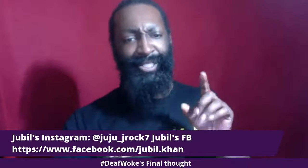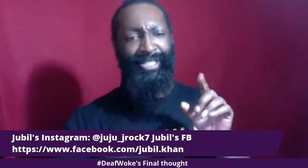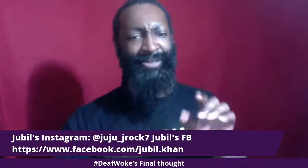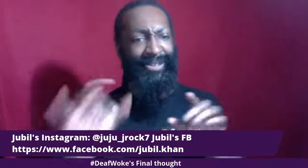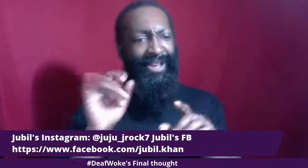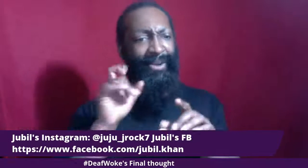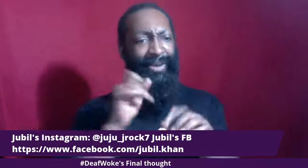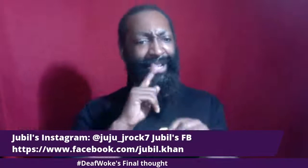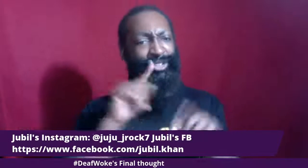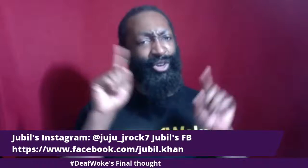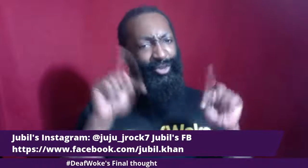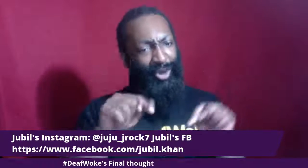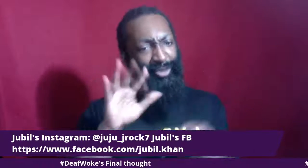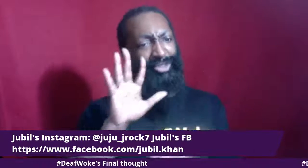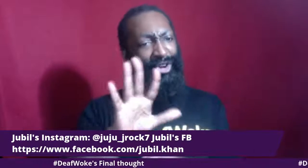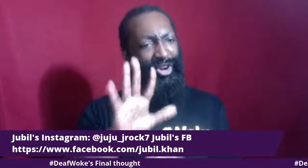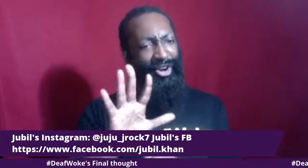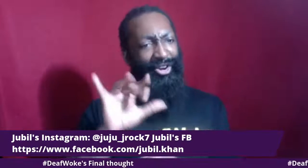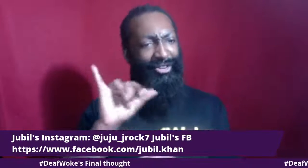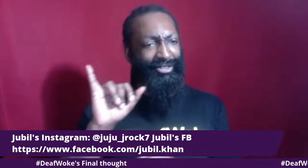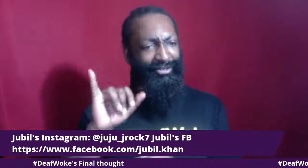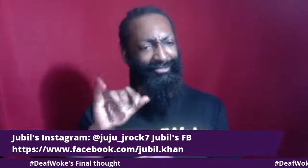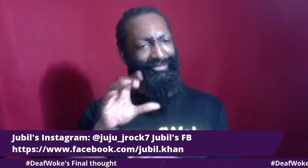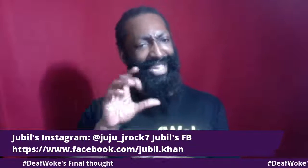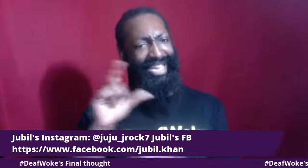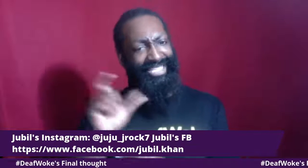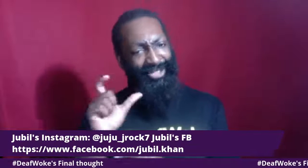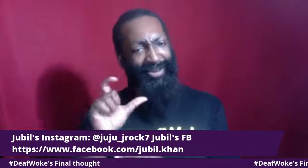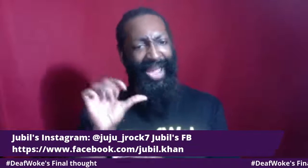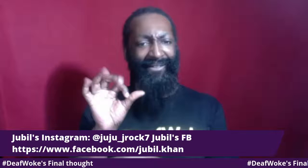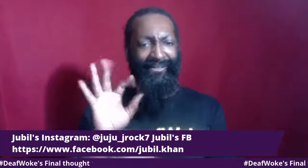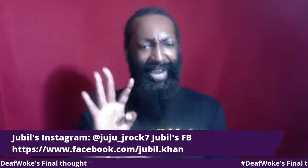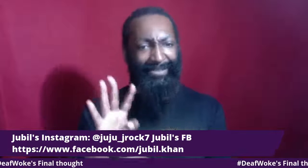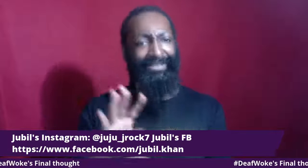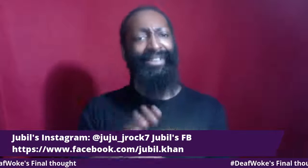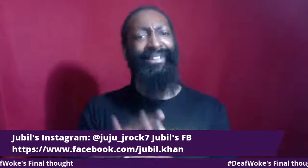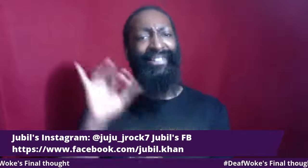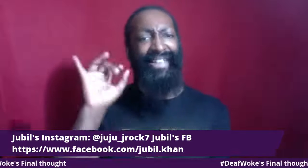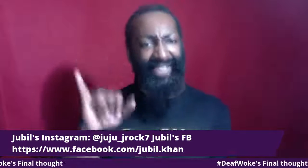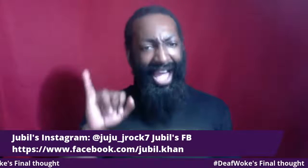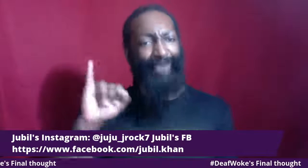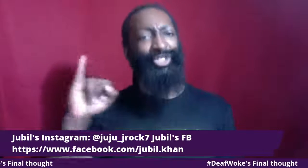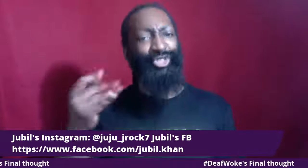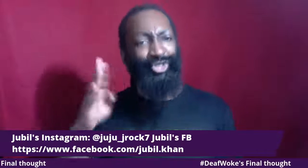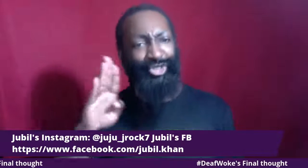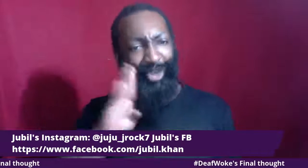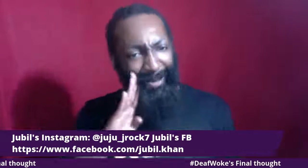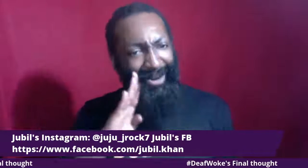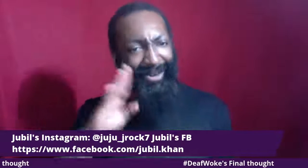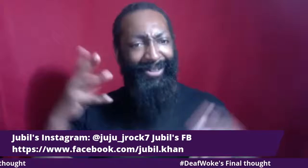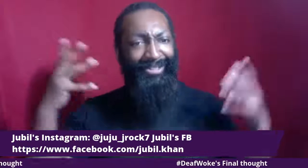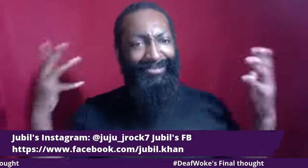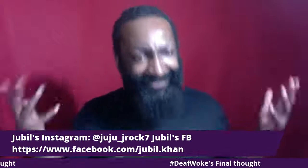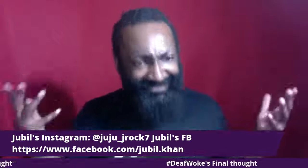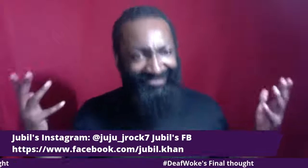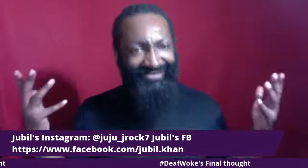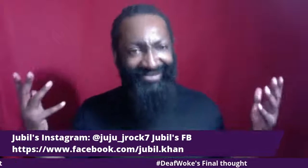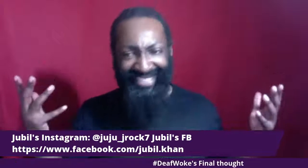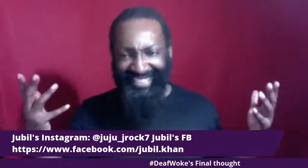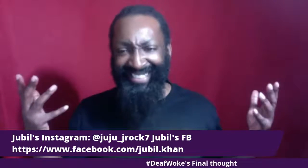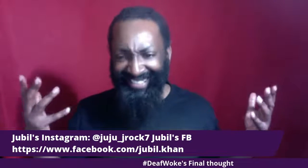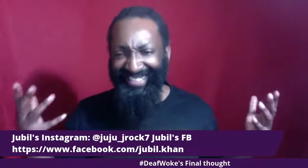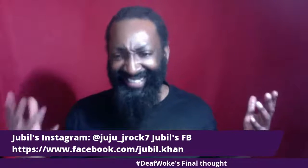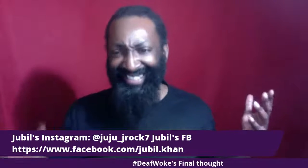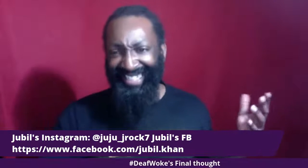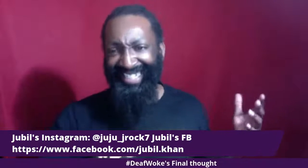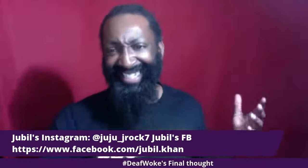I want to make sure, people go and follow her social media. Instagram is